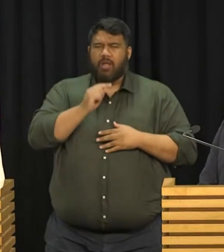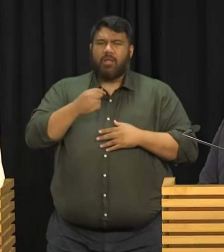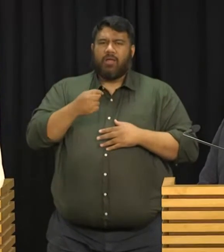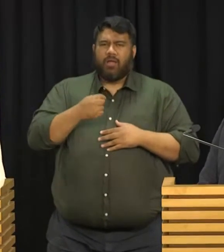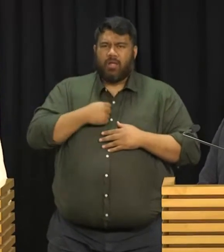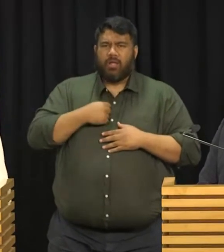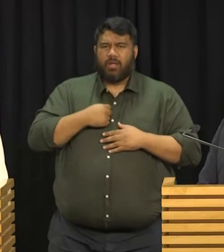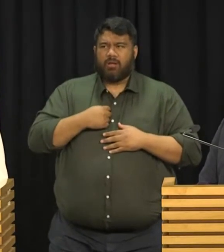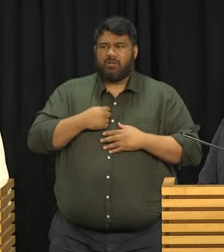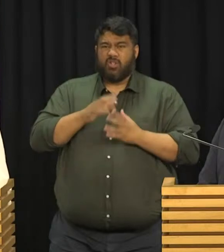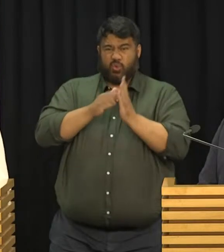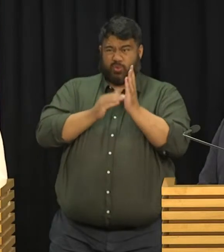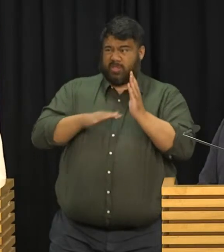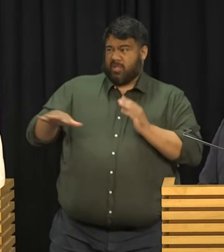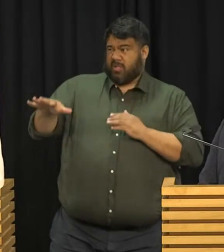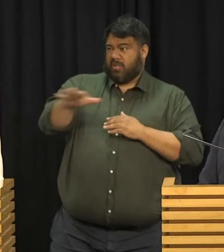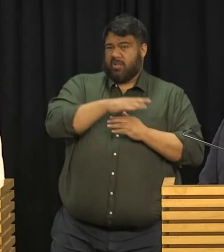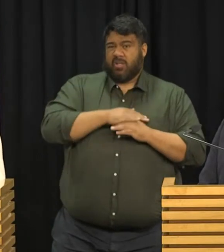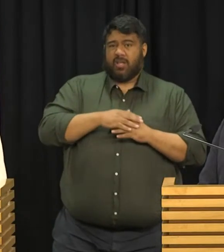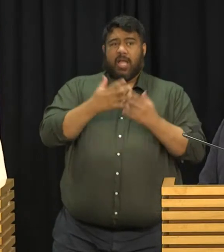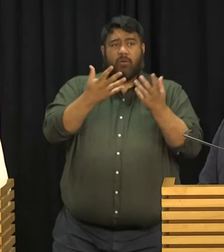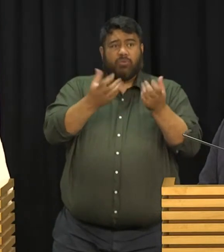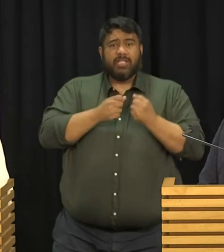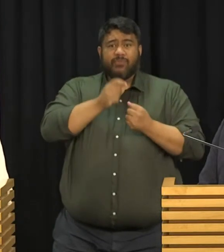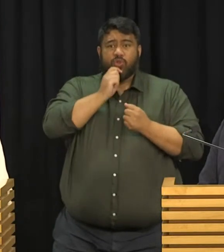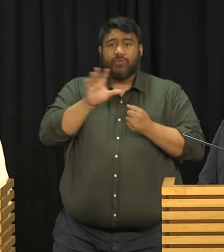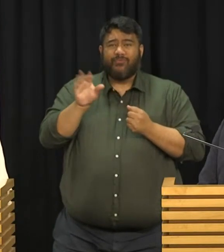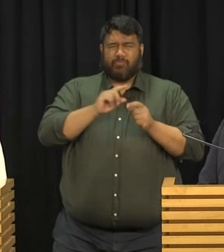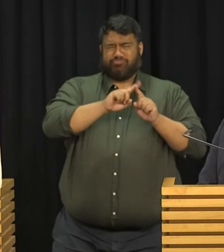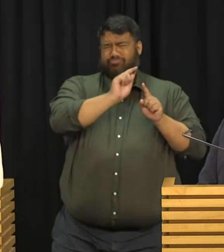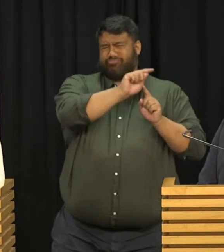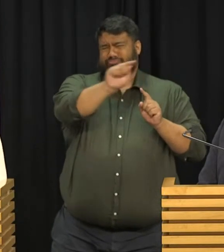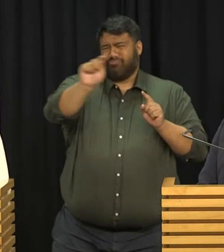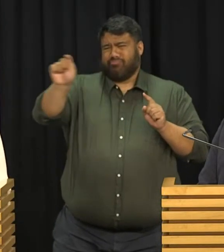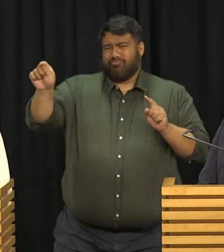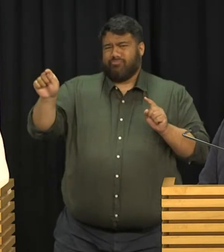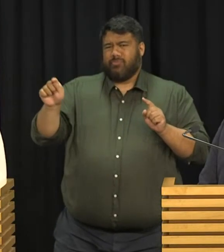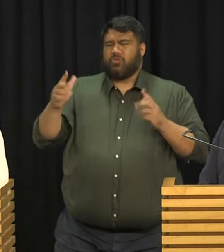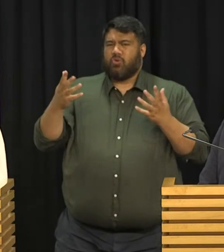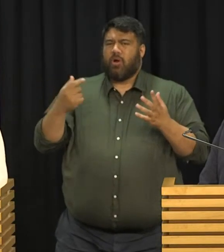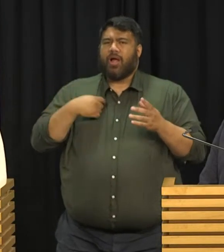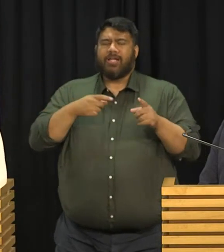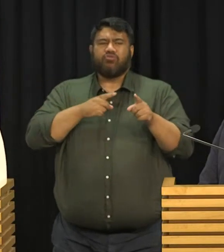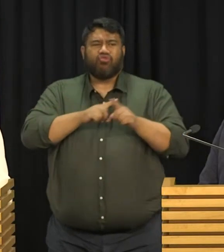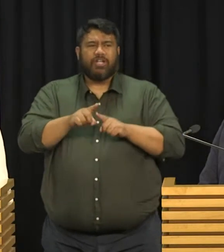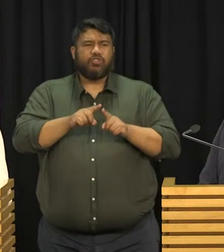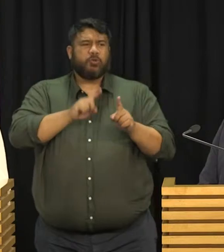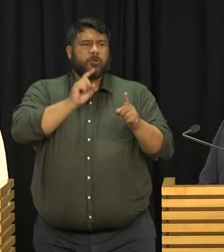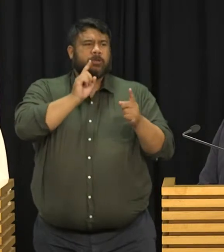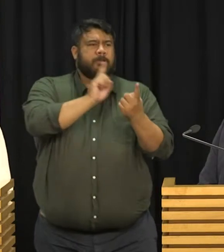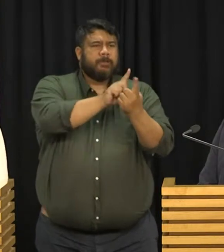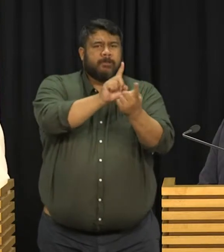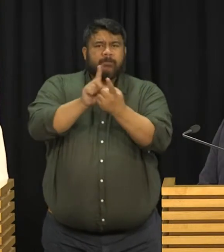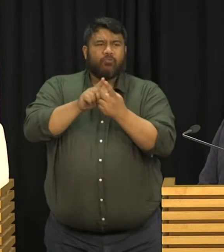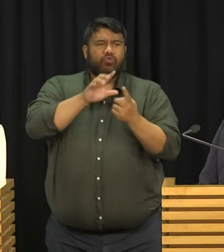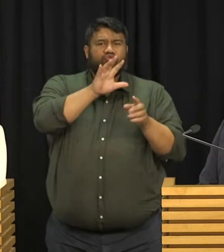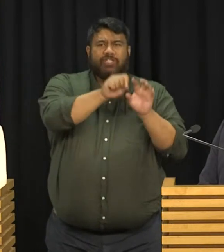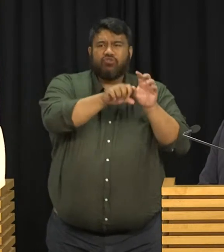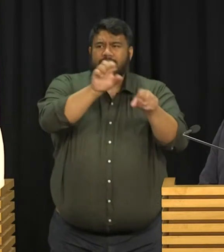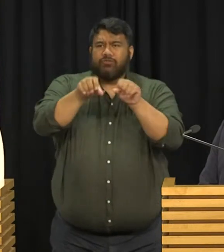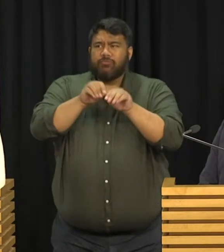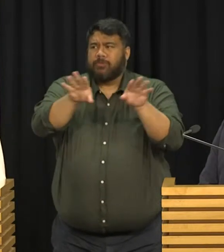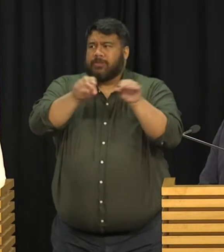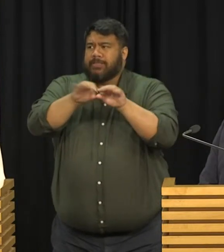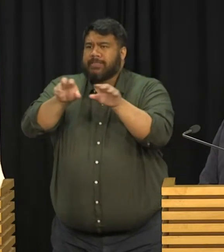news from multiple sources. And when I look around at whether or not I'm trying to reach people where they are, I think I could do a